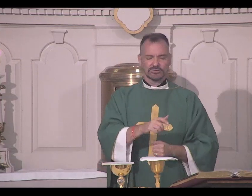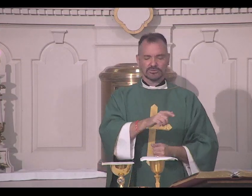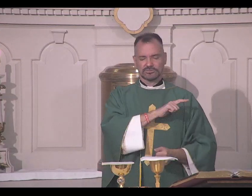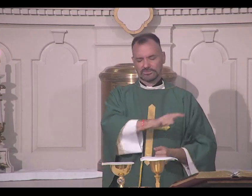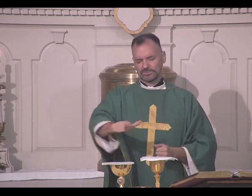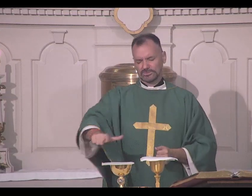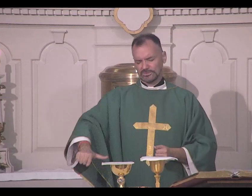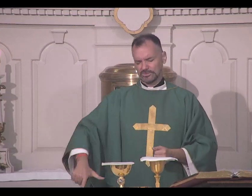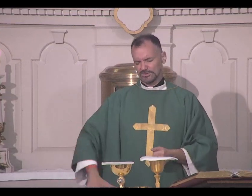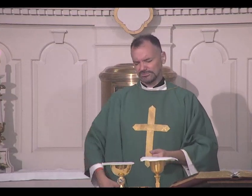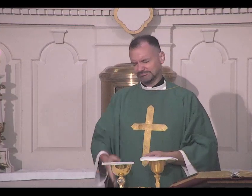Holy,